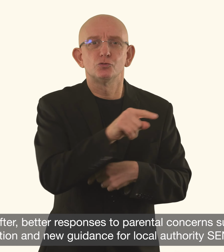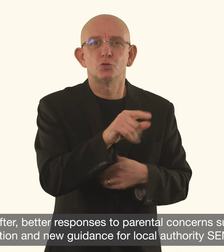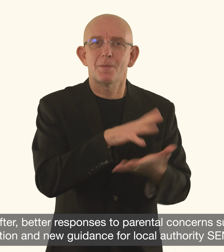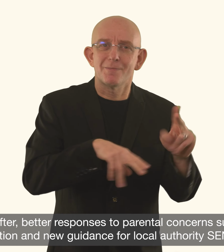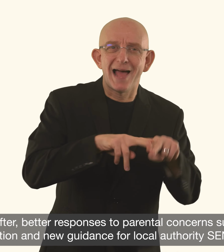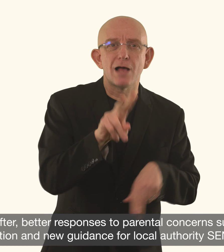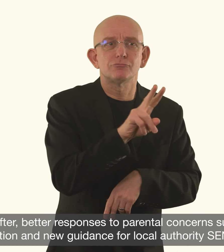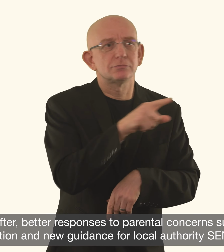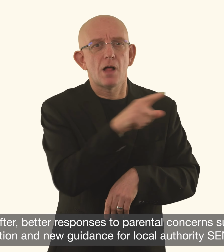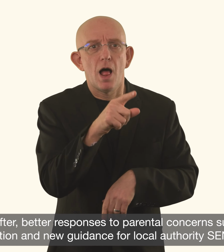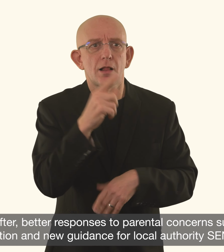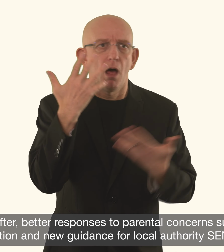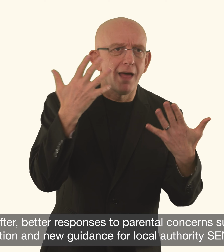local authority SEND casework teams.